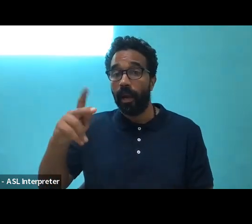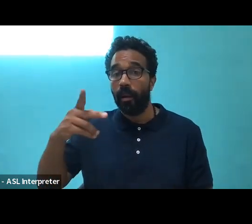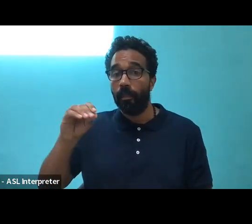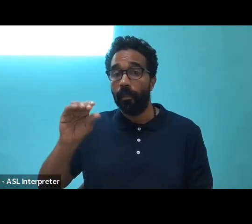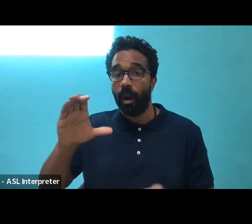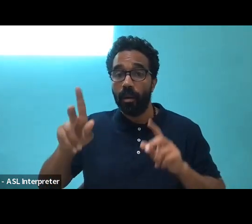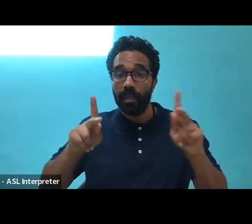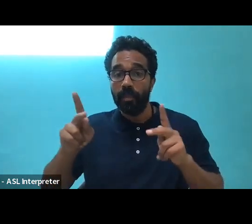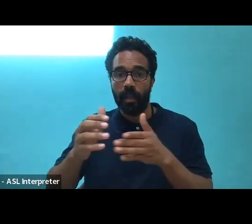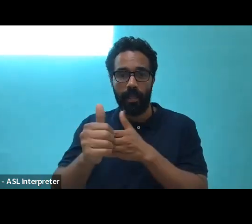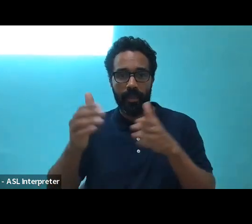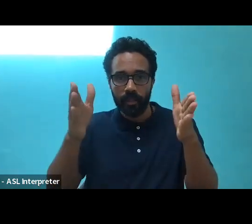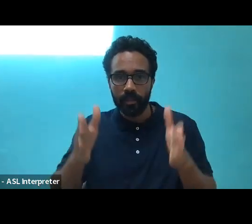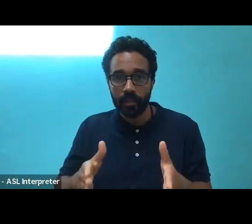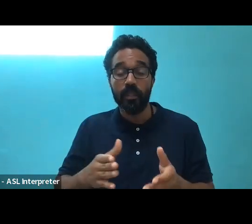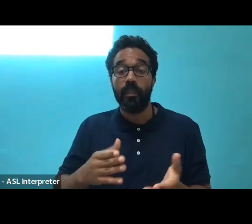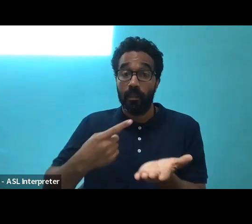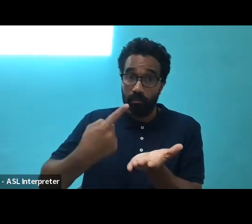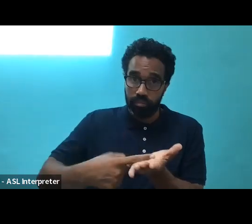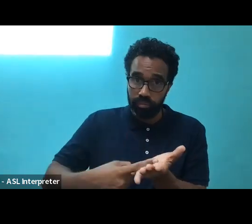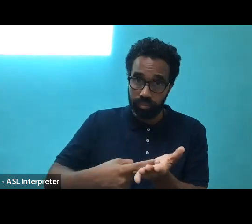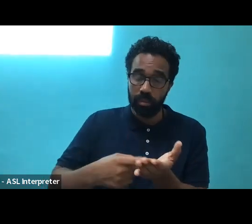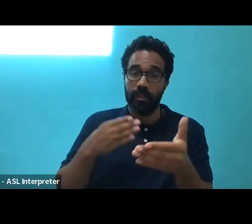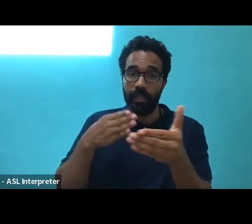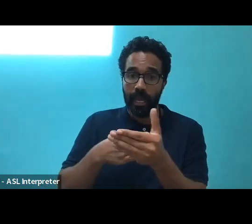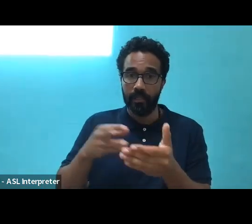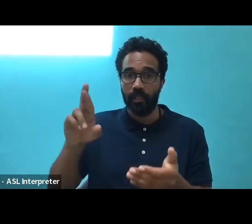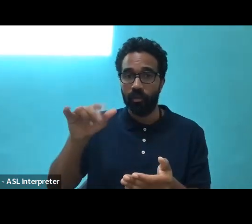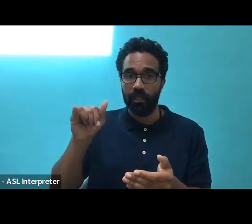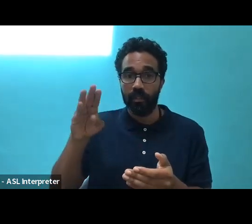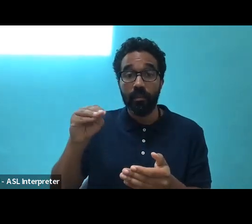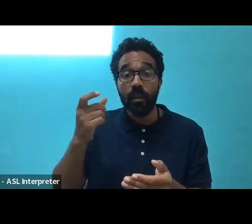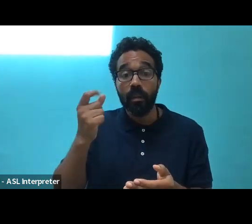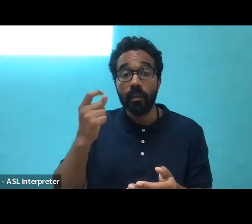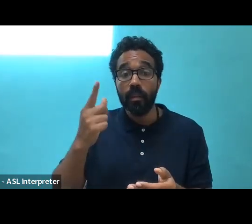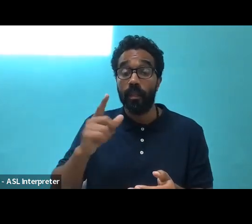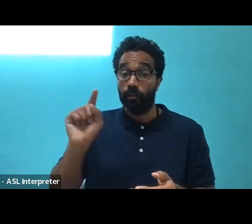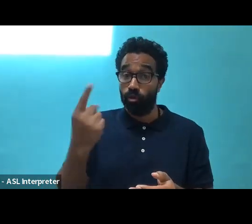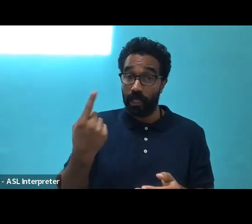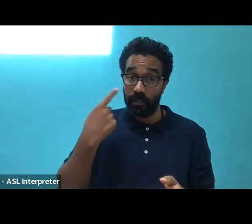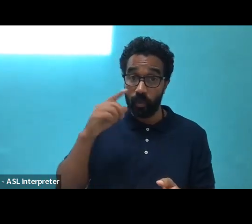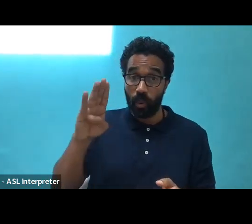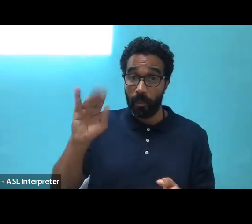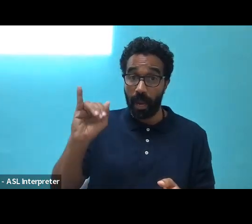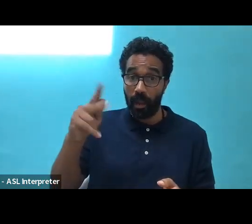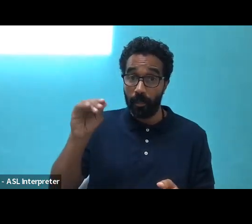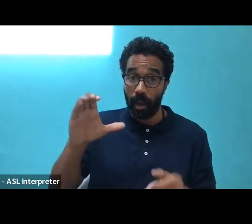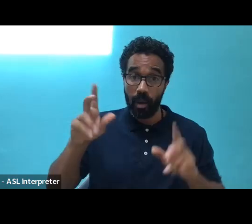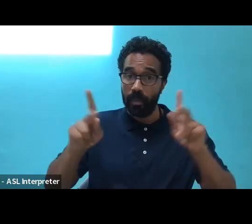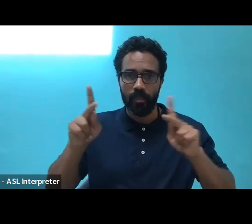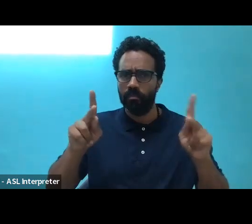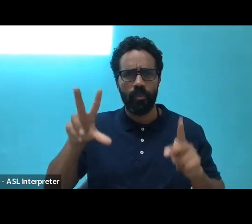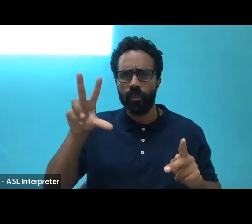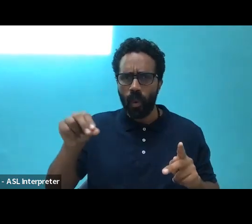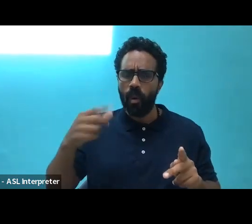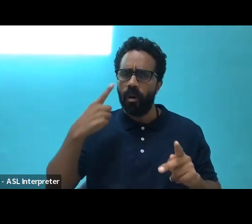talk about anti-racism, but make no mistakes, this isn't just for BIPOC people, this is for everybody, because it is a